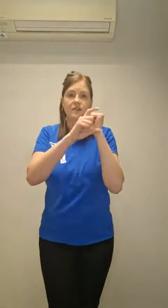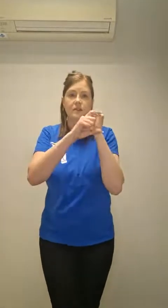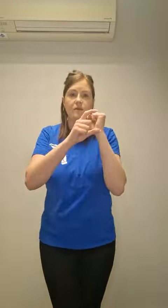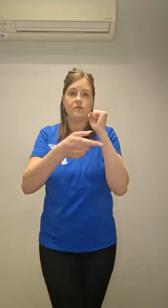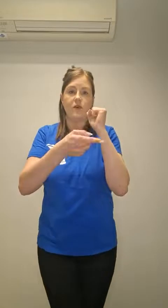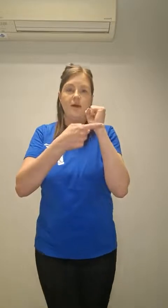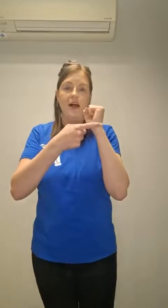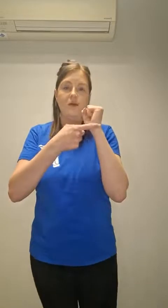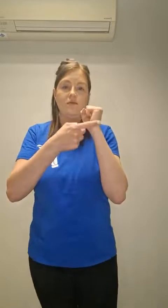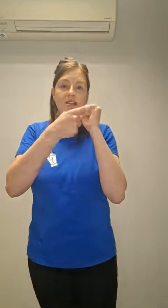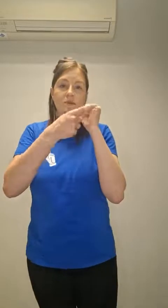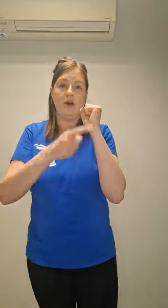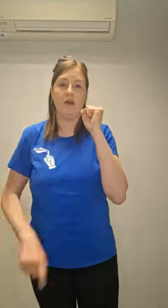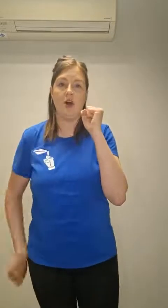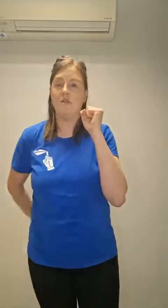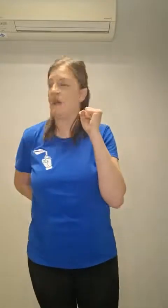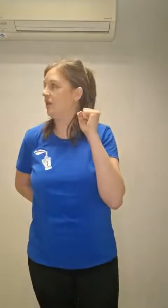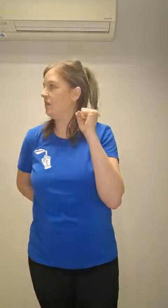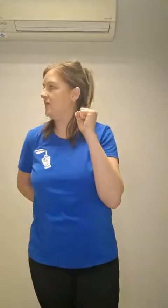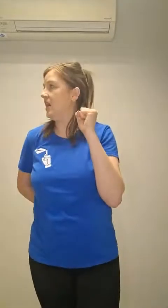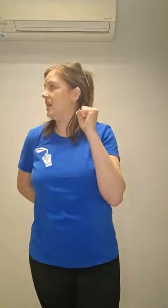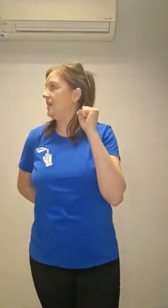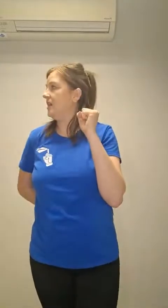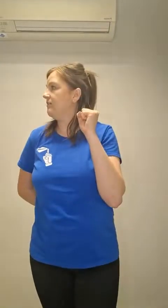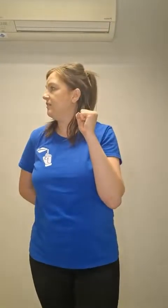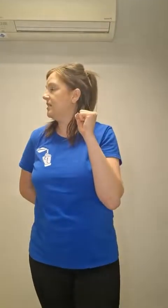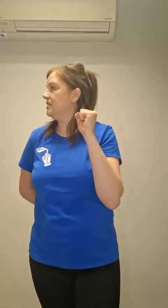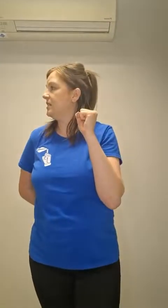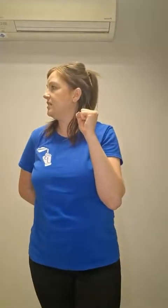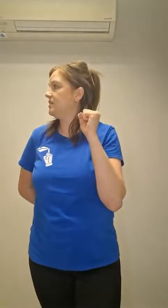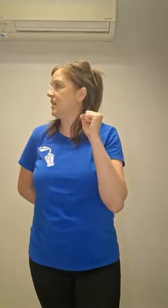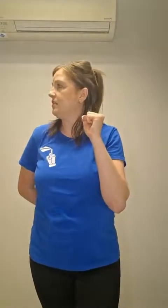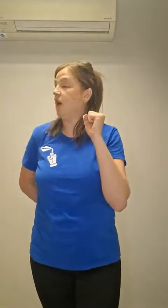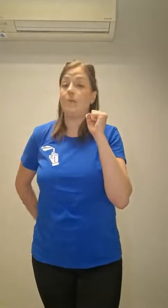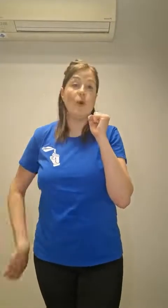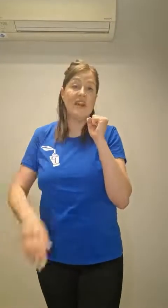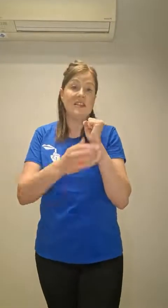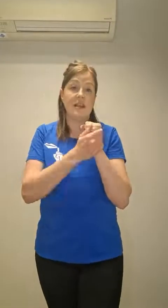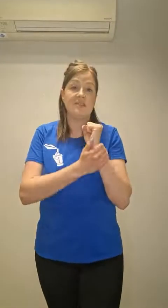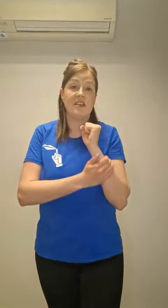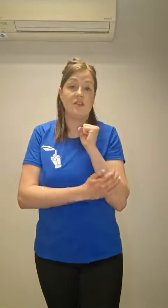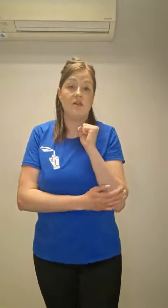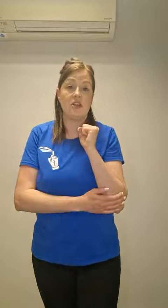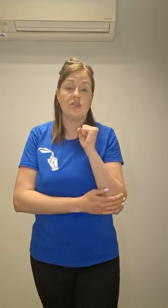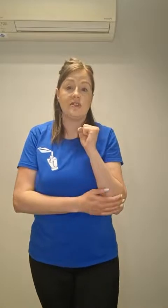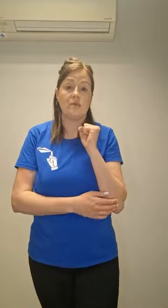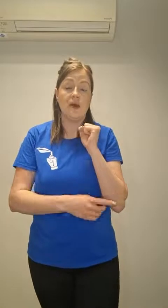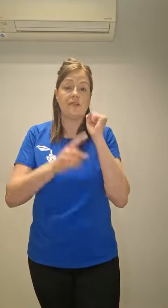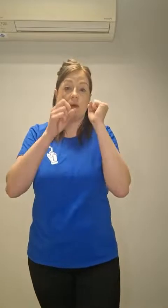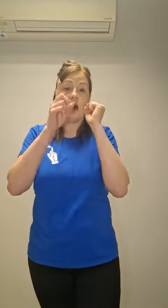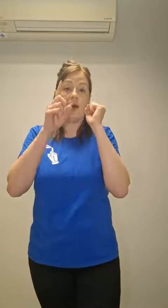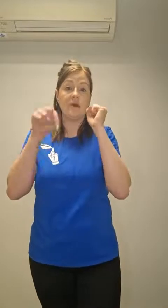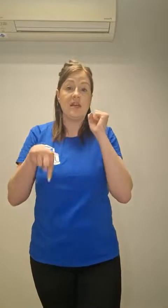So from our wrist to our palm knuckles, they can face in the same, point in the same 6 directions as well. So up,